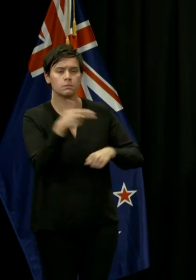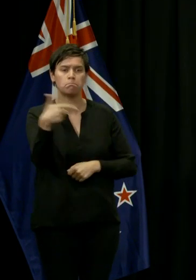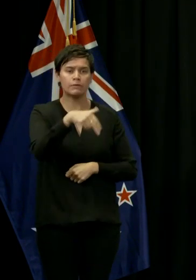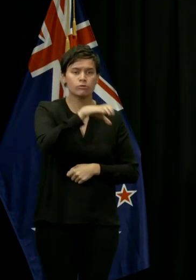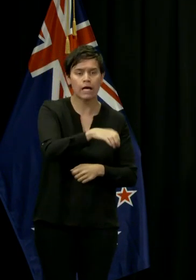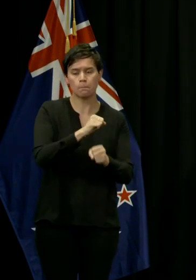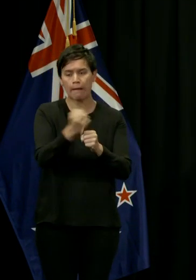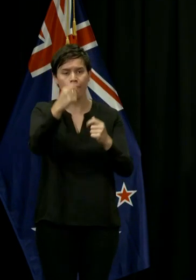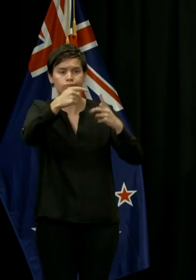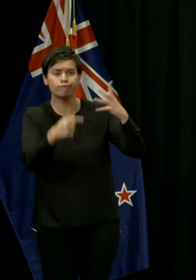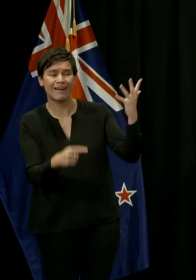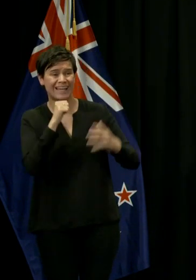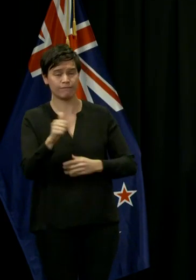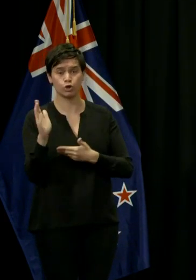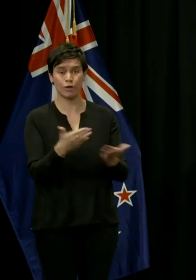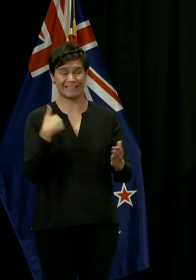distance at all times.